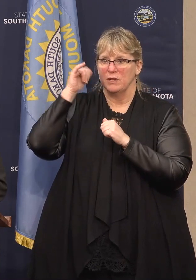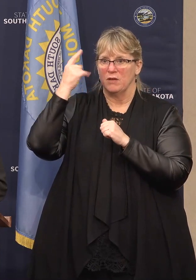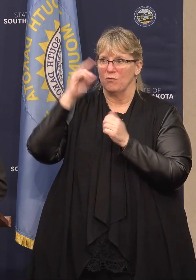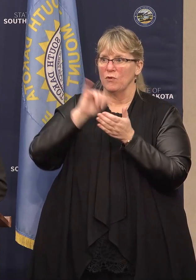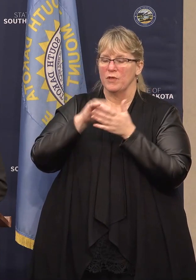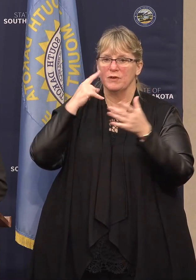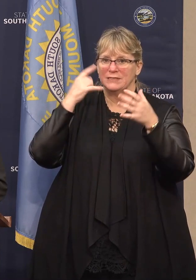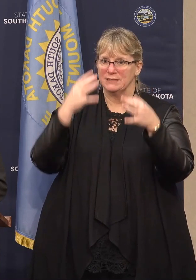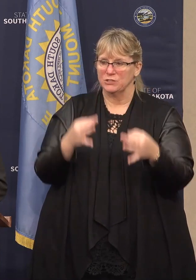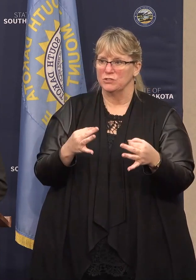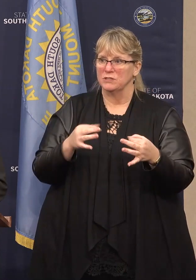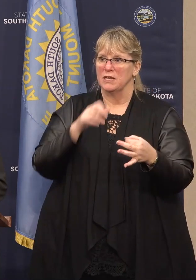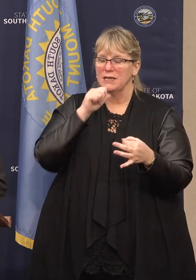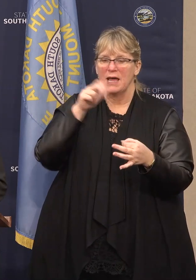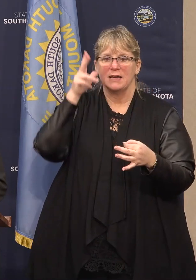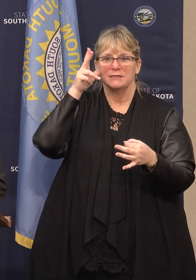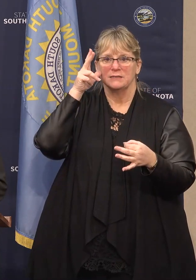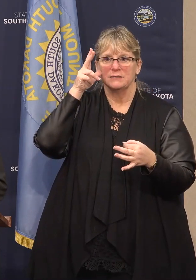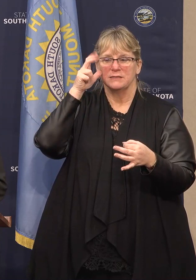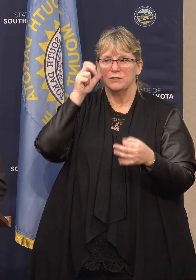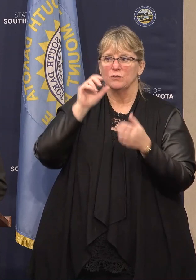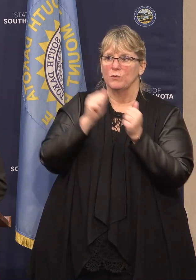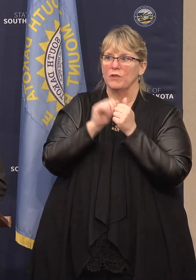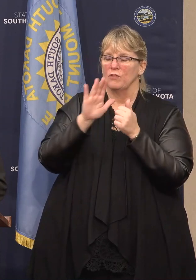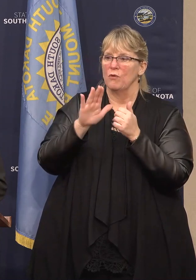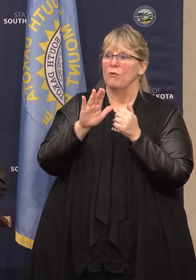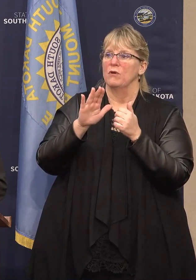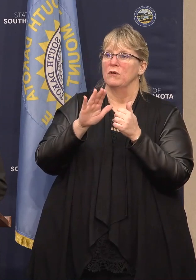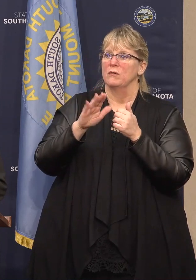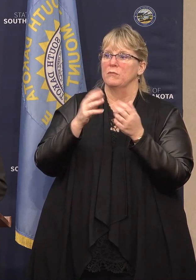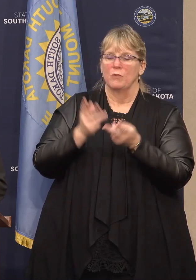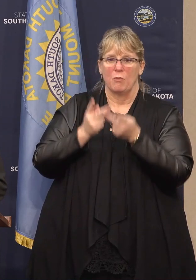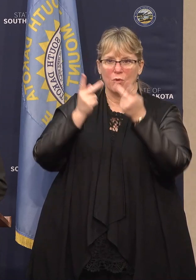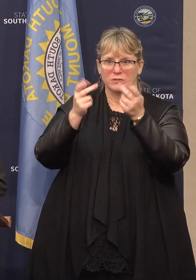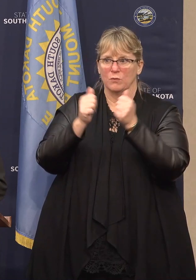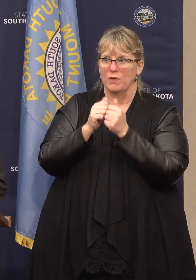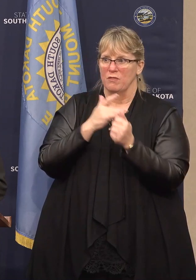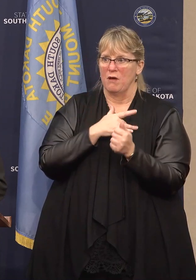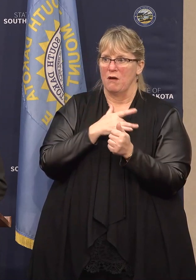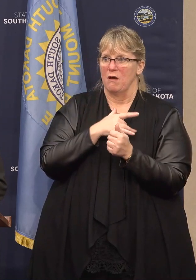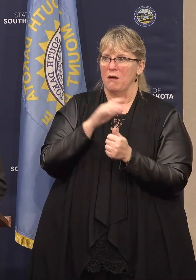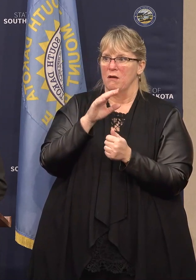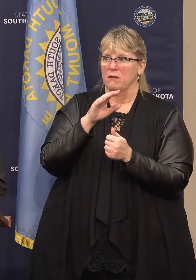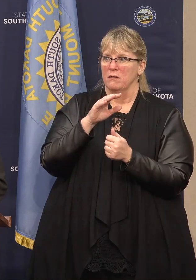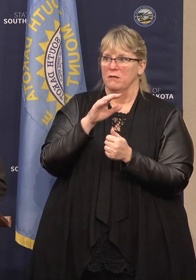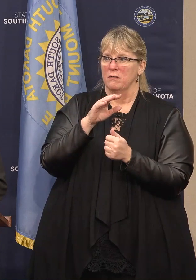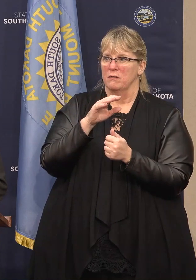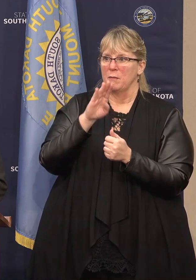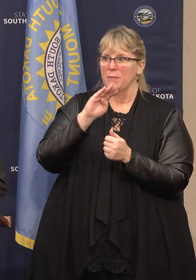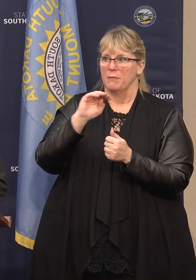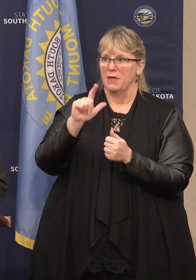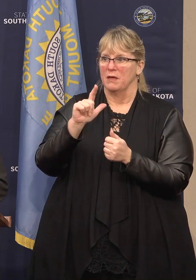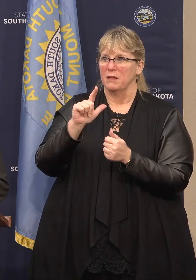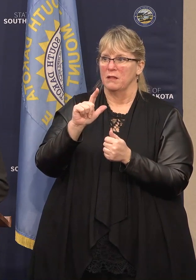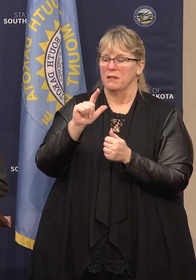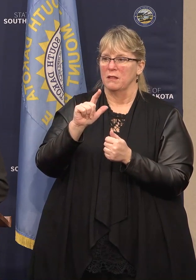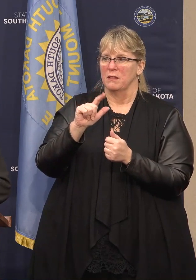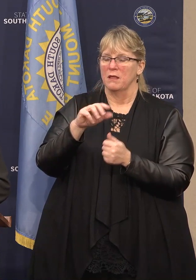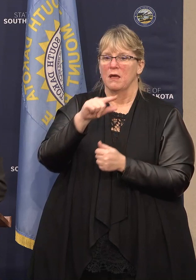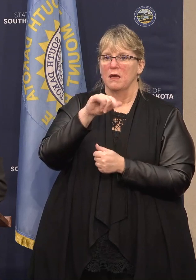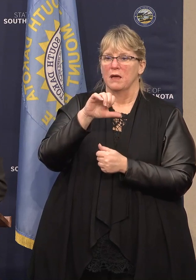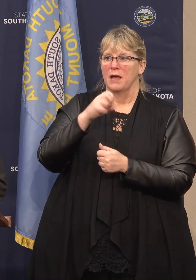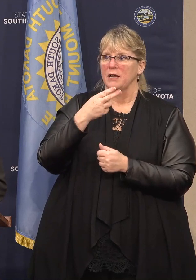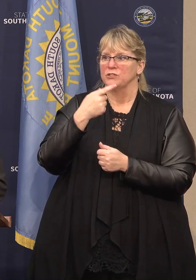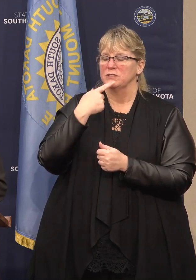decision not to hear your proposal on the heartbeat bill. Speaker Gosh, within the last 30 minutes here, put out a statement